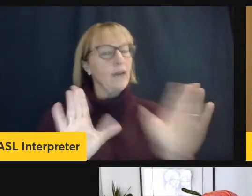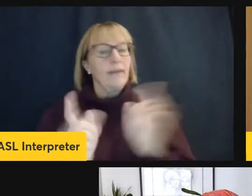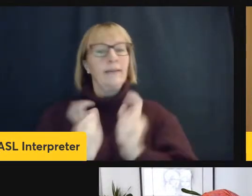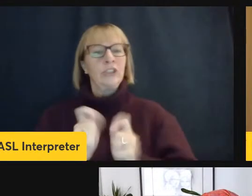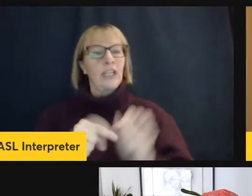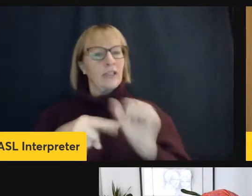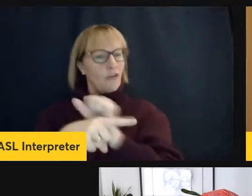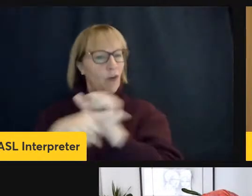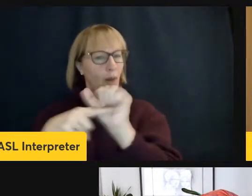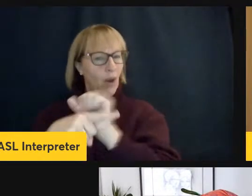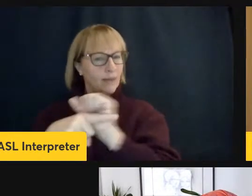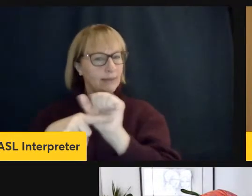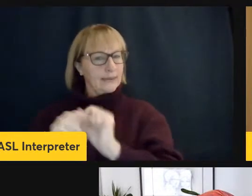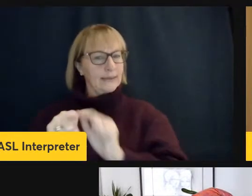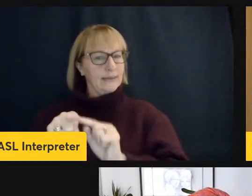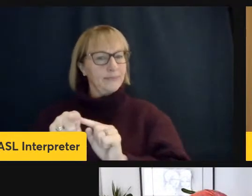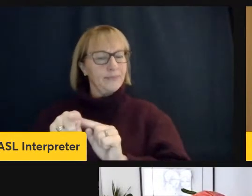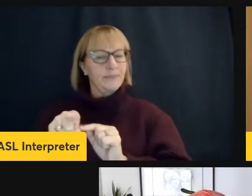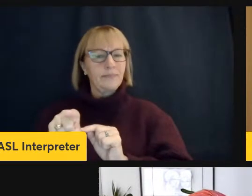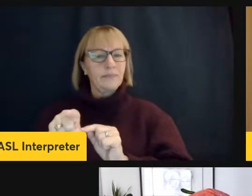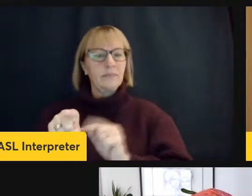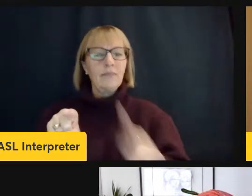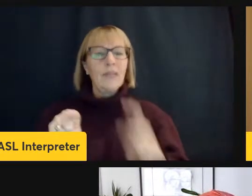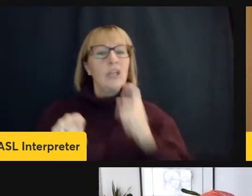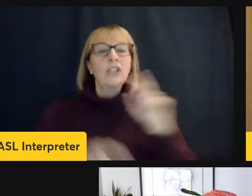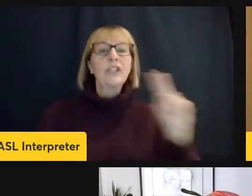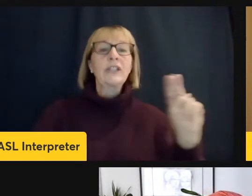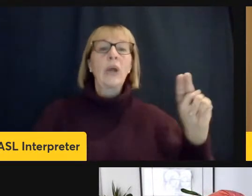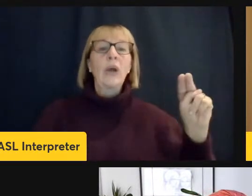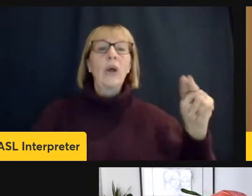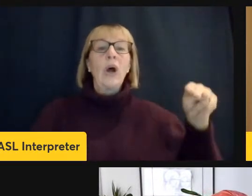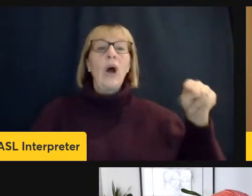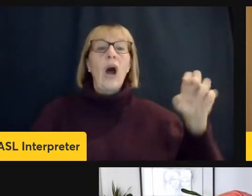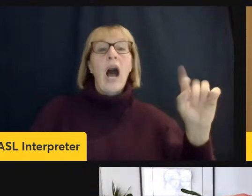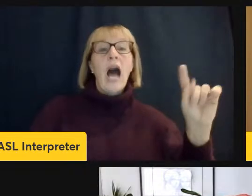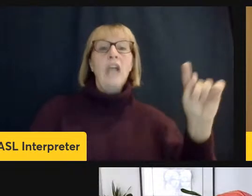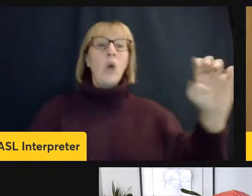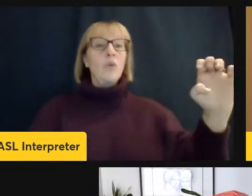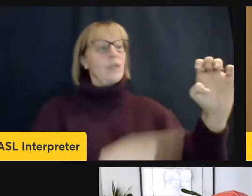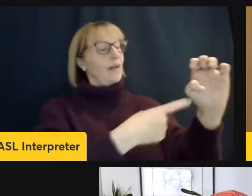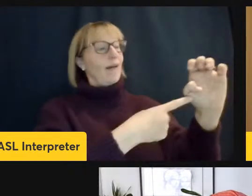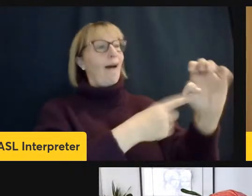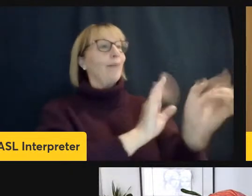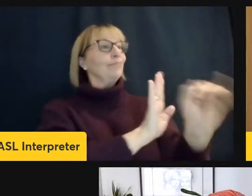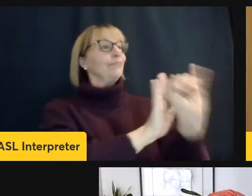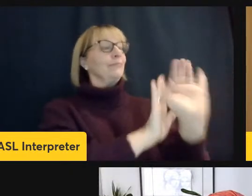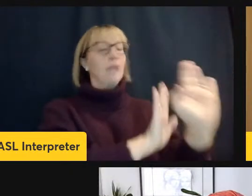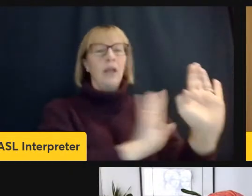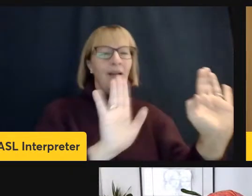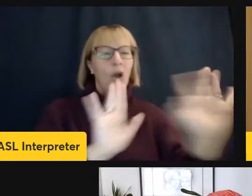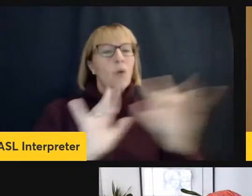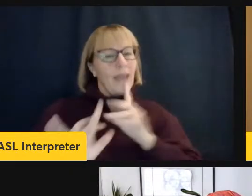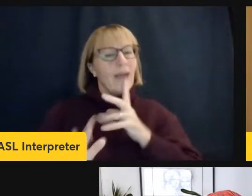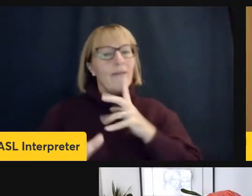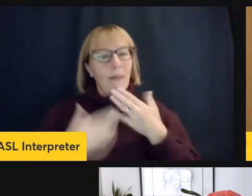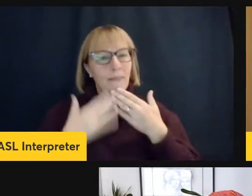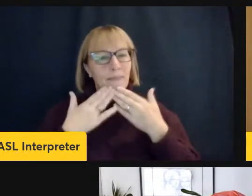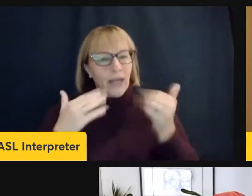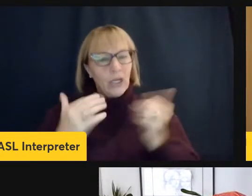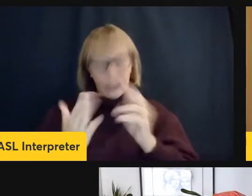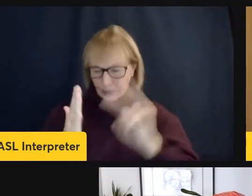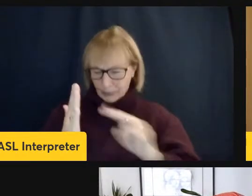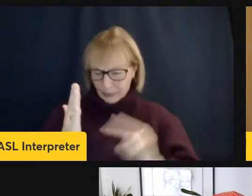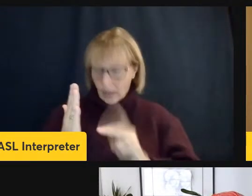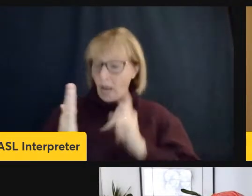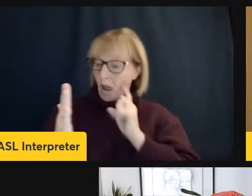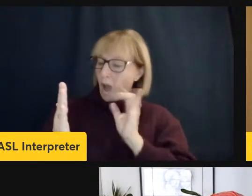practice, rather than simply a note, we actually have better success with the adoption. And finally, there are many pieces